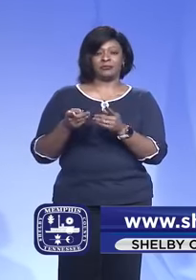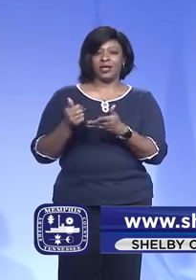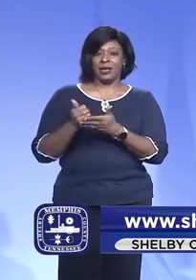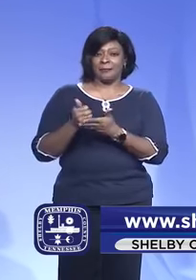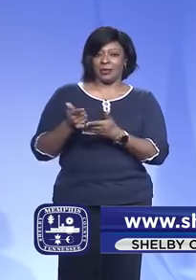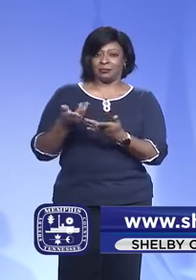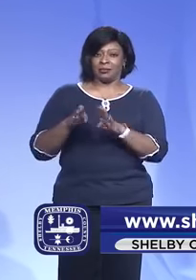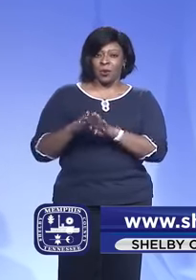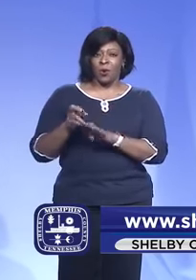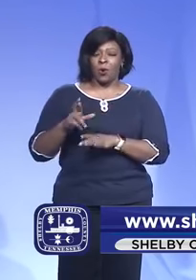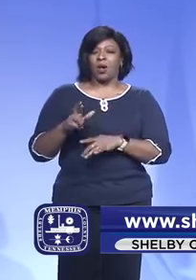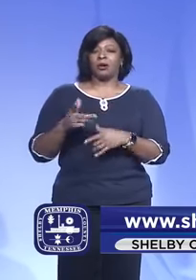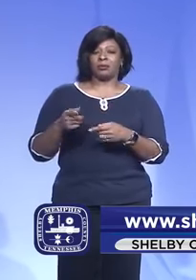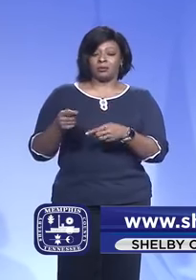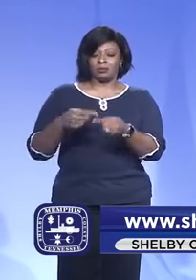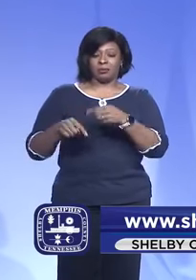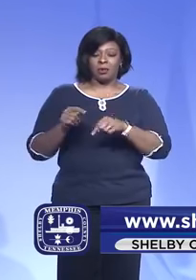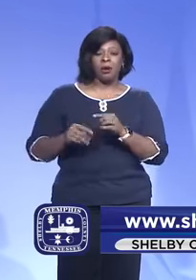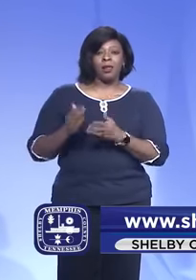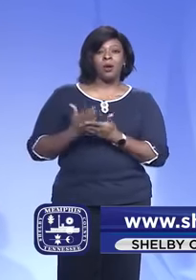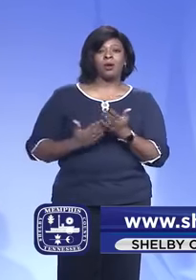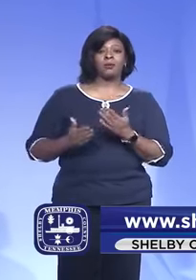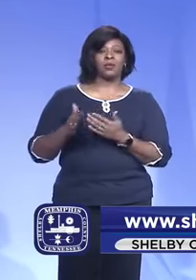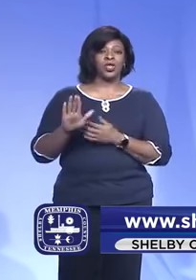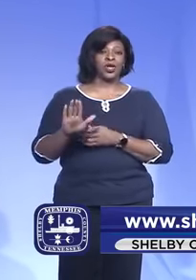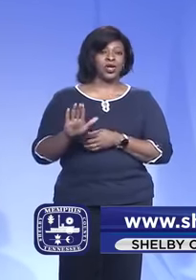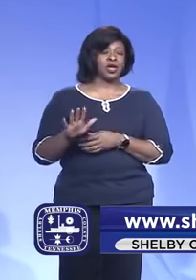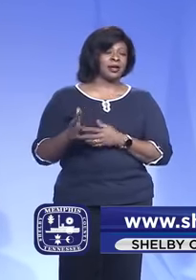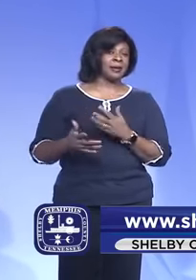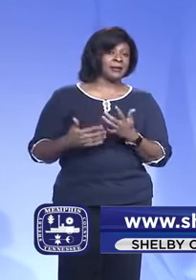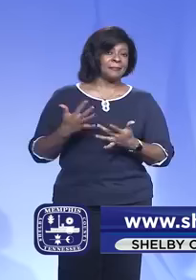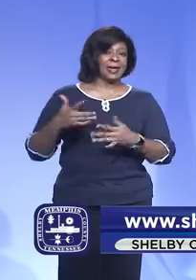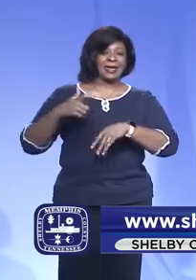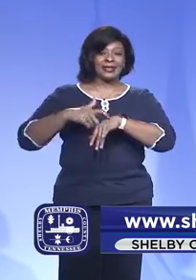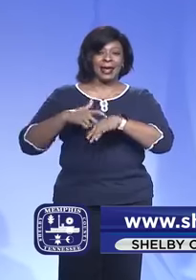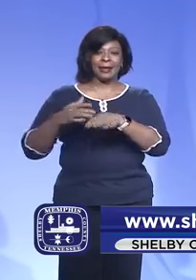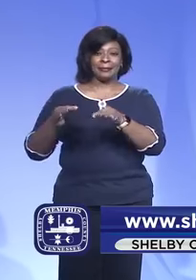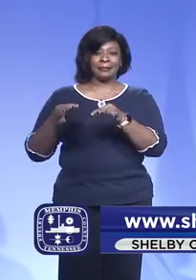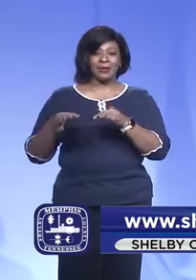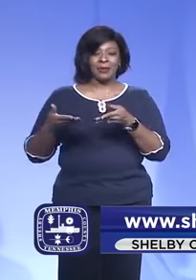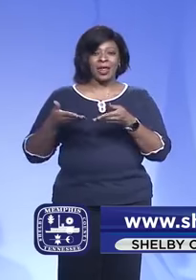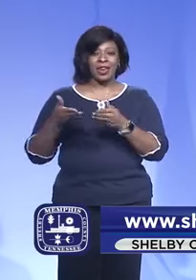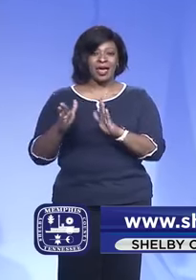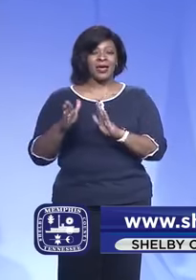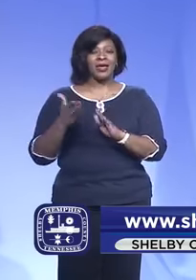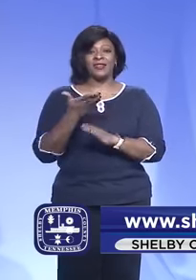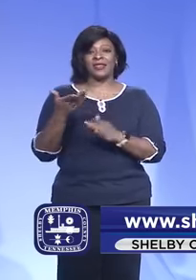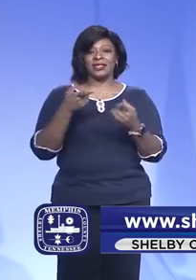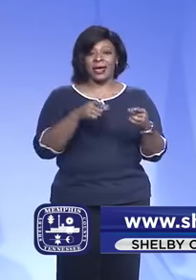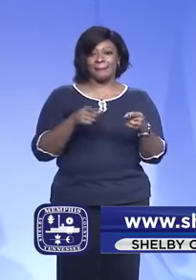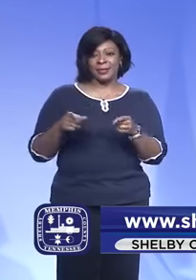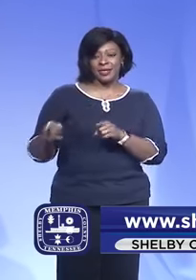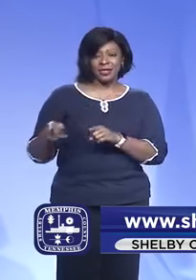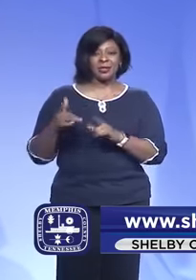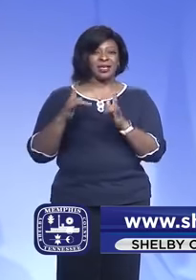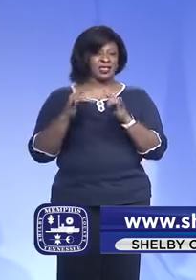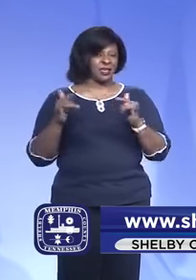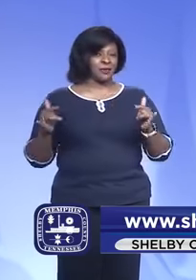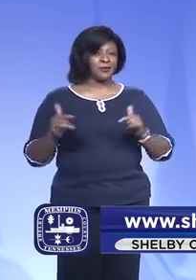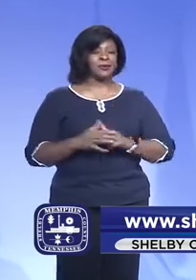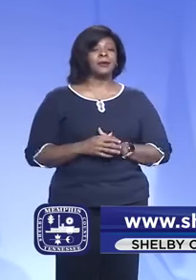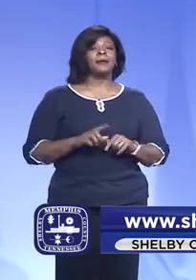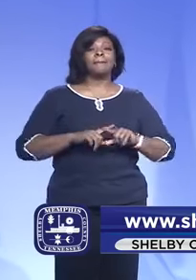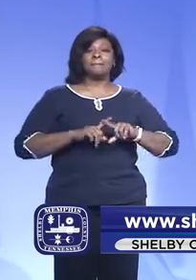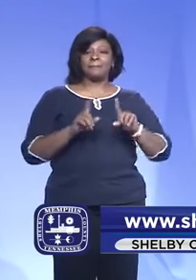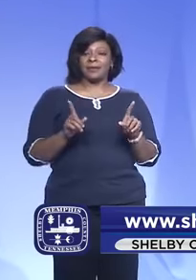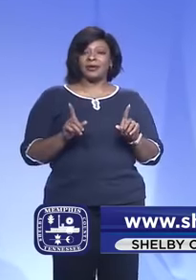some things like rolling back some of the times that we allow things to happen, et cetera.